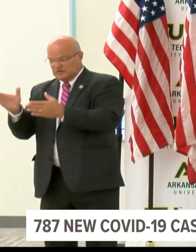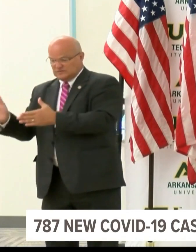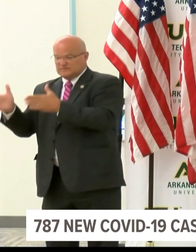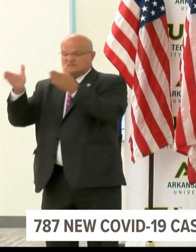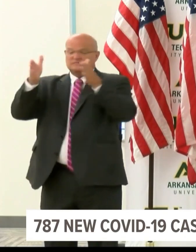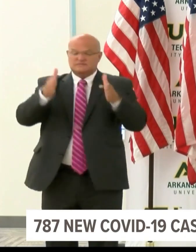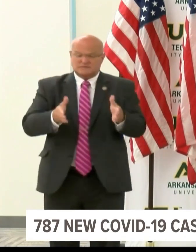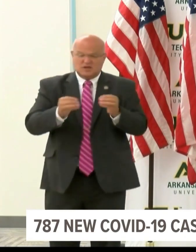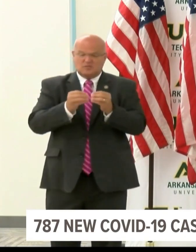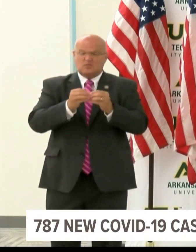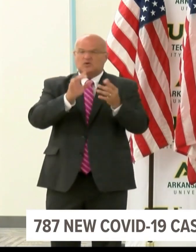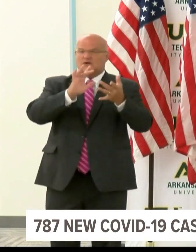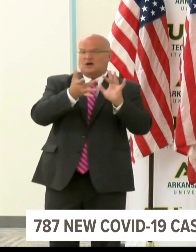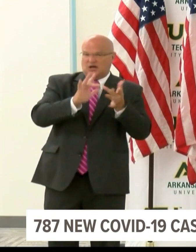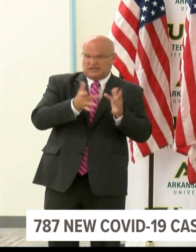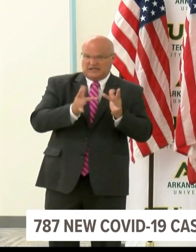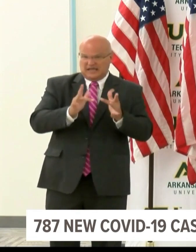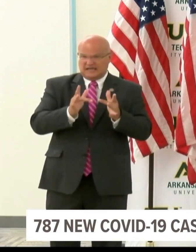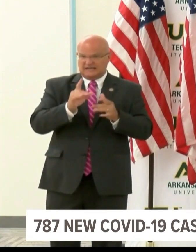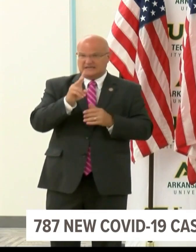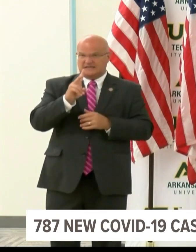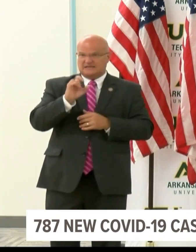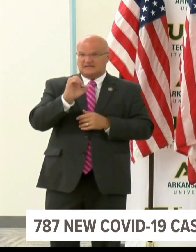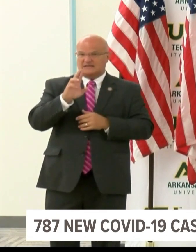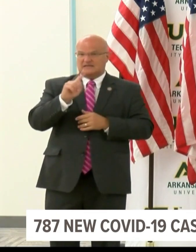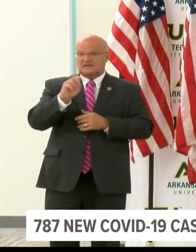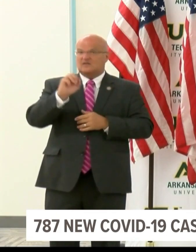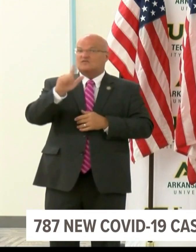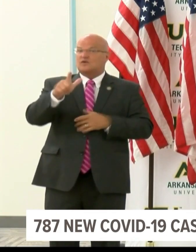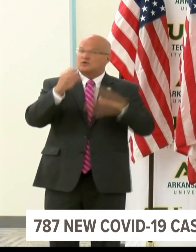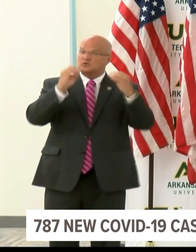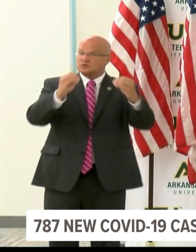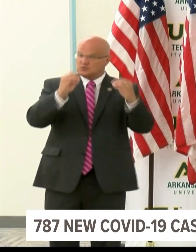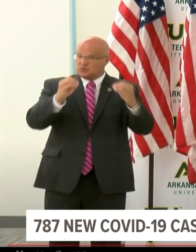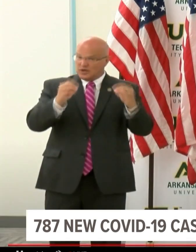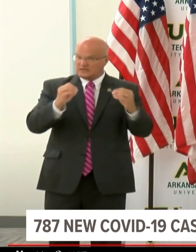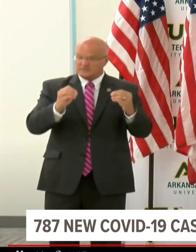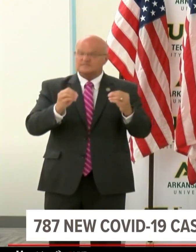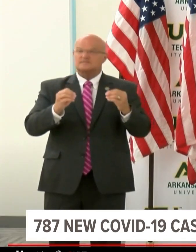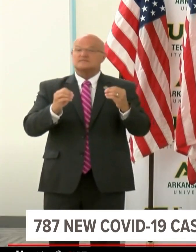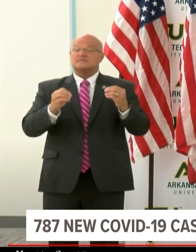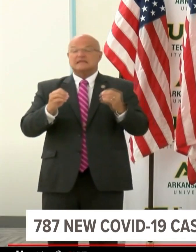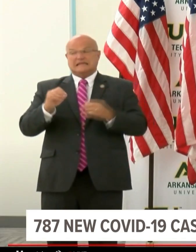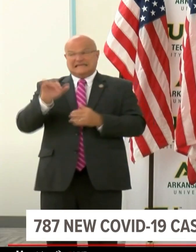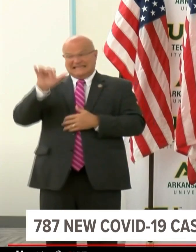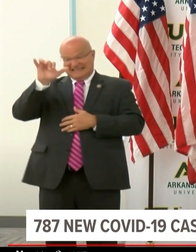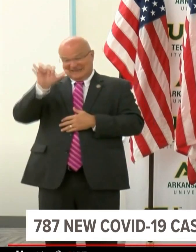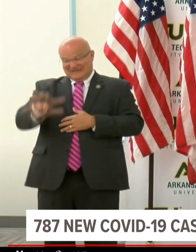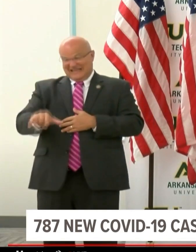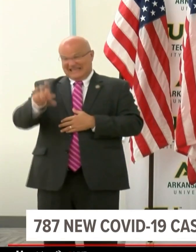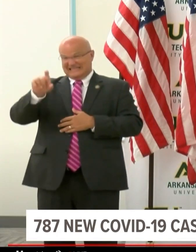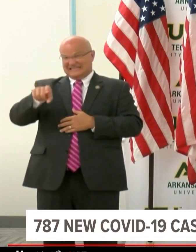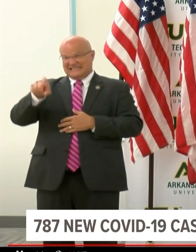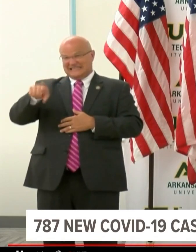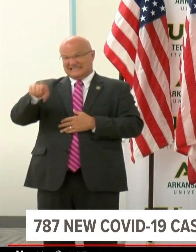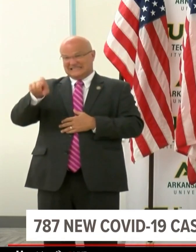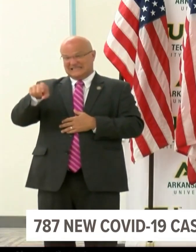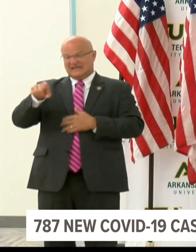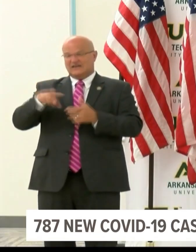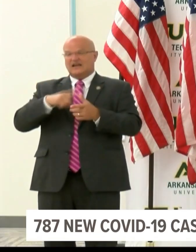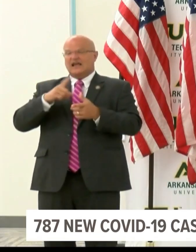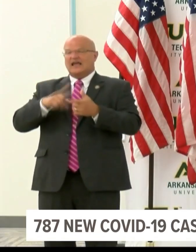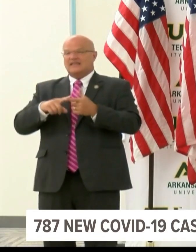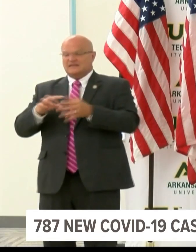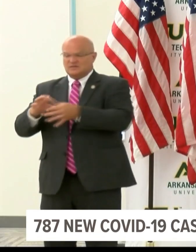to more virtual instruction. And so if that is necessary, then that will be